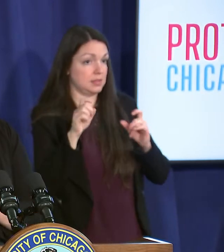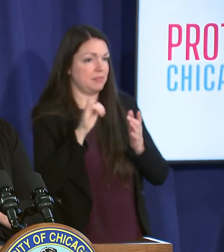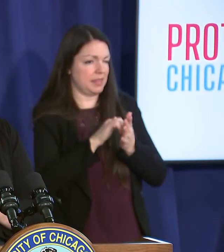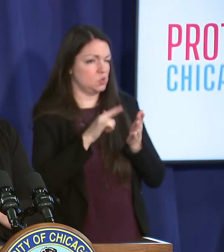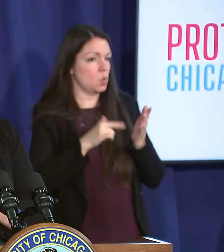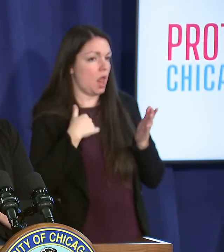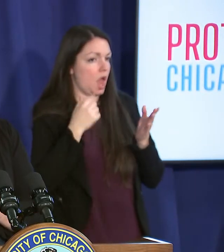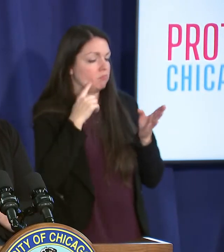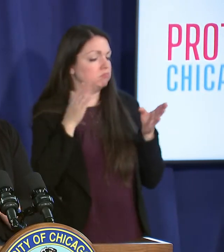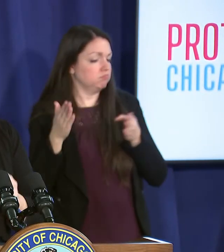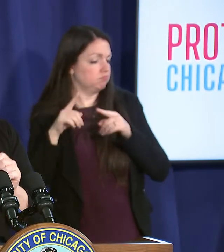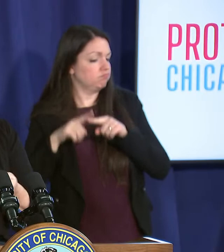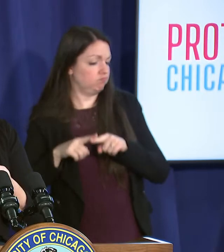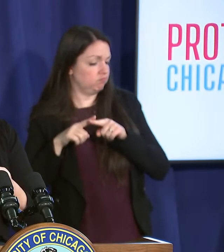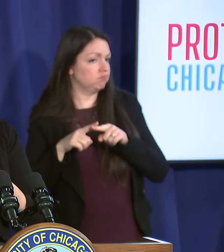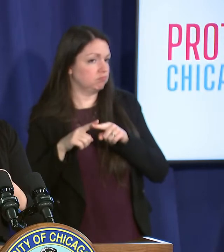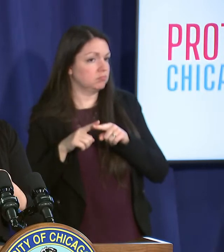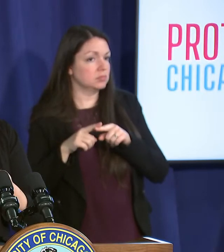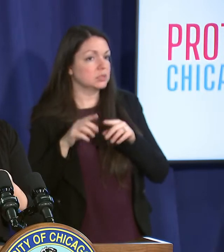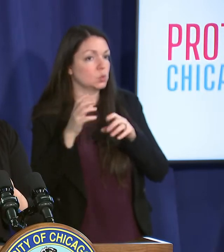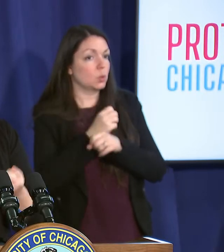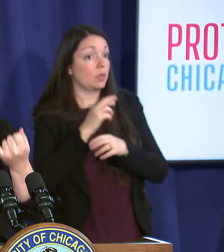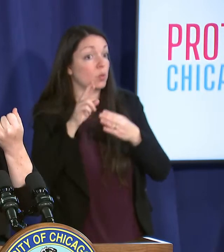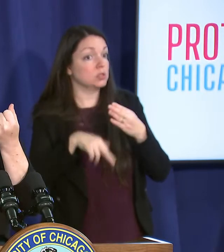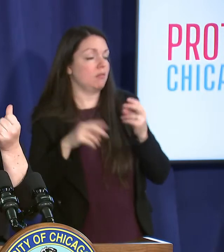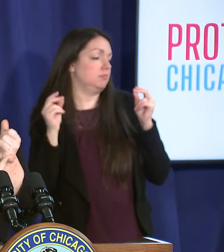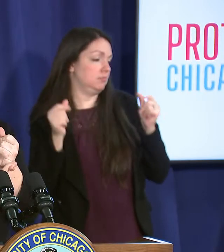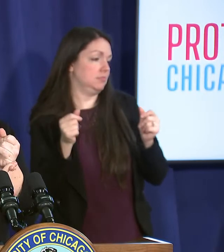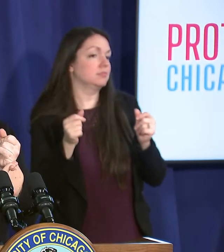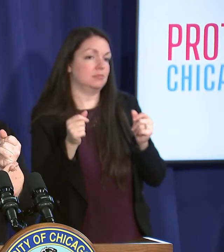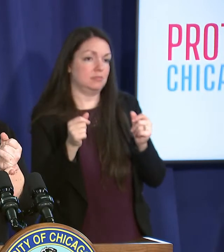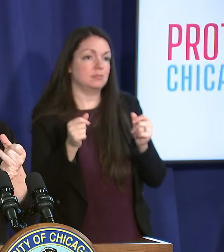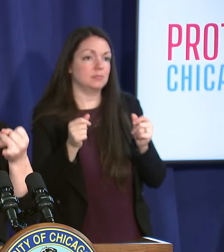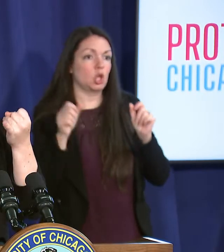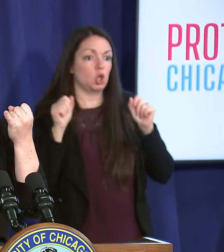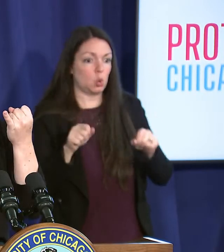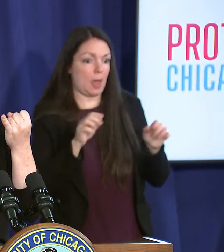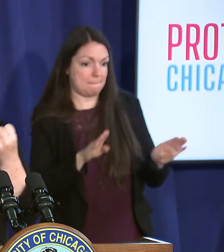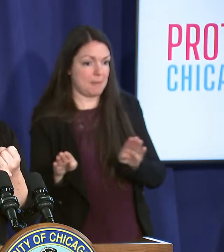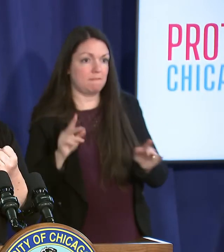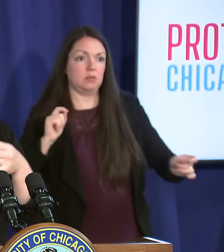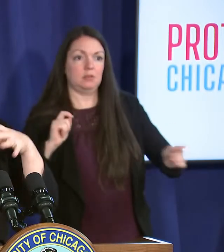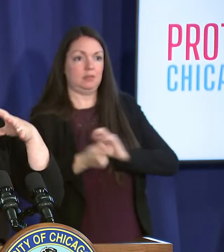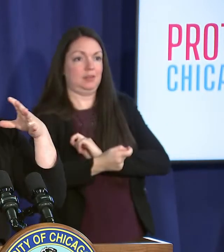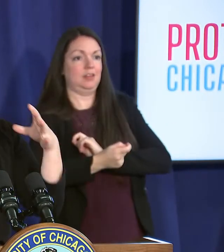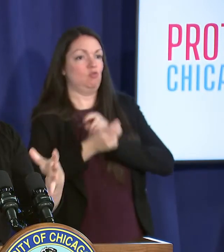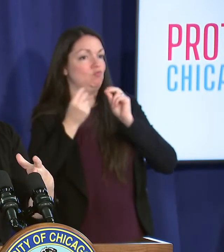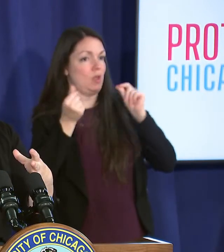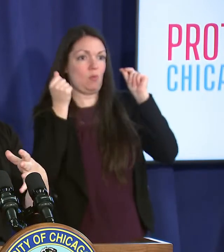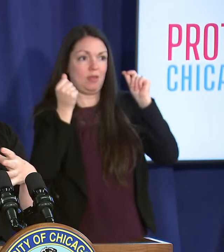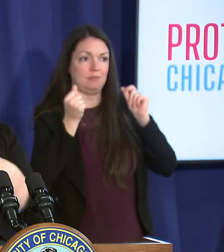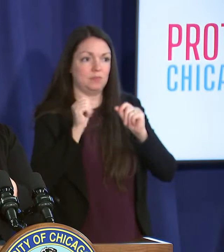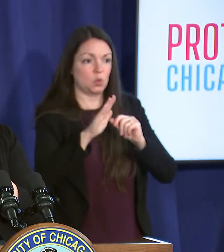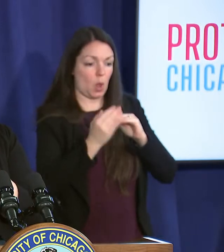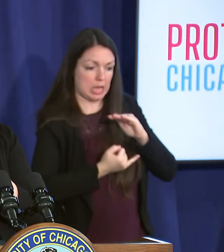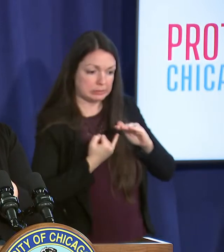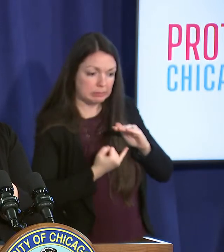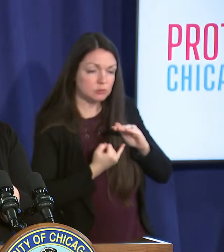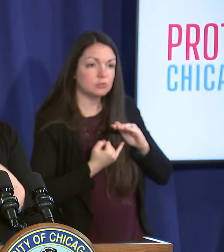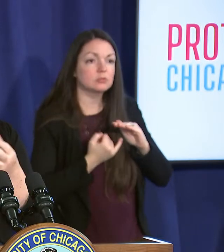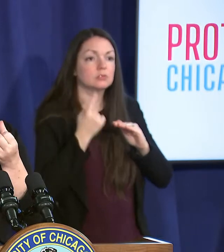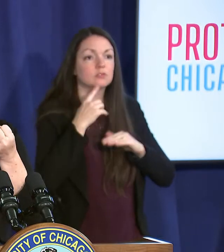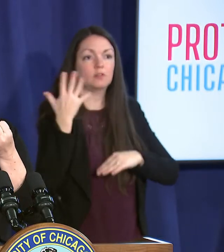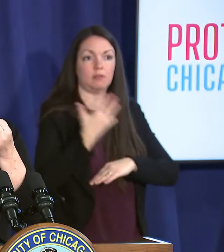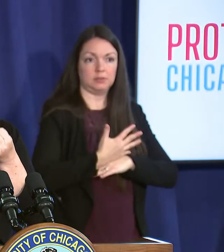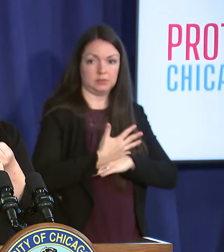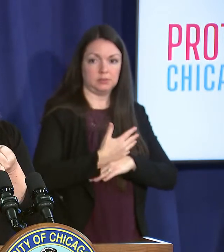to because you can get a result back right away. So you can act on it, right? So you can right away do your isolation for those